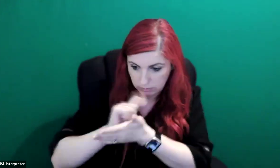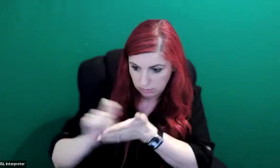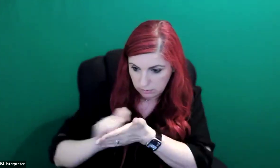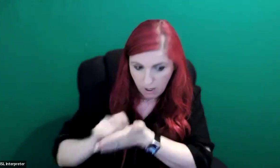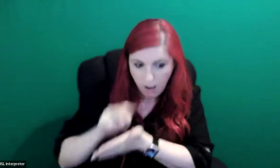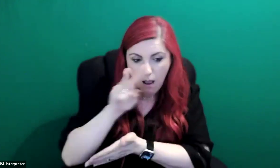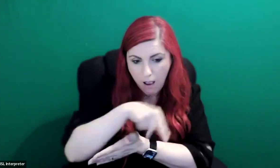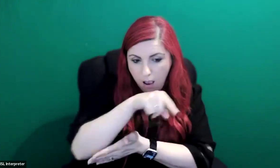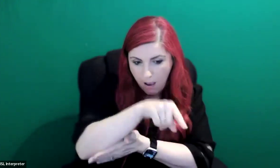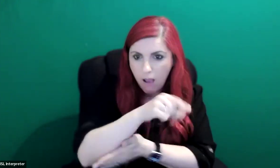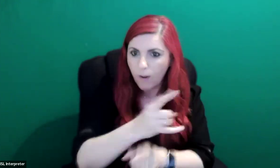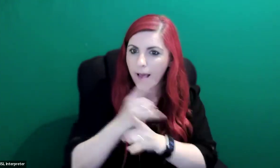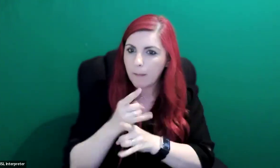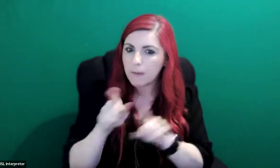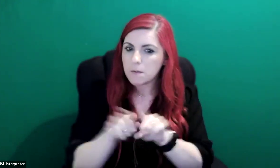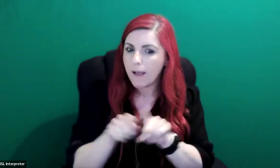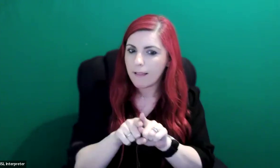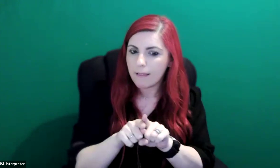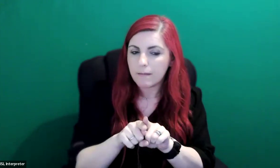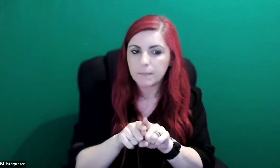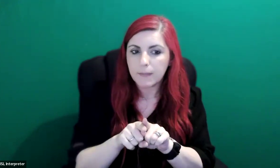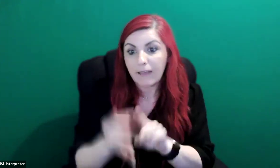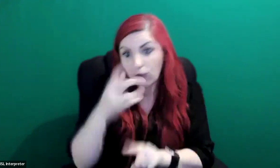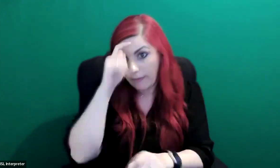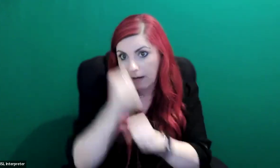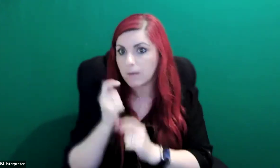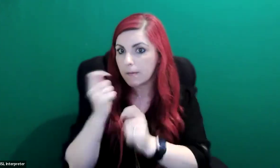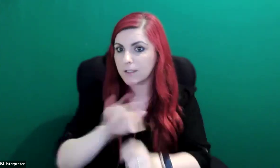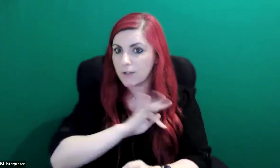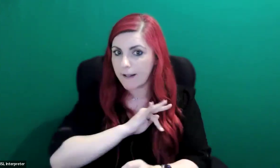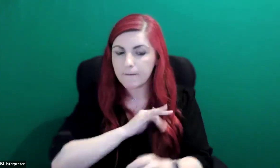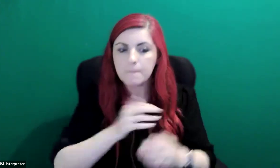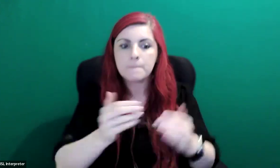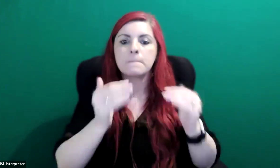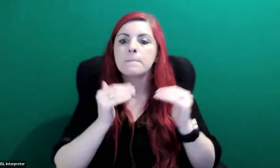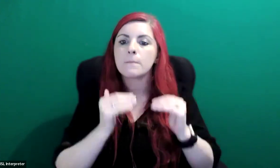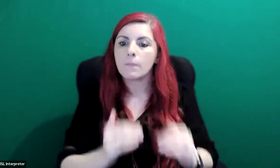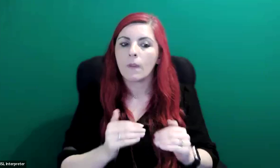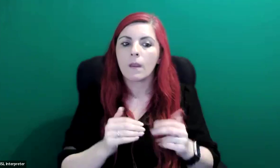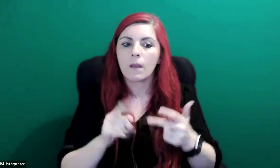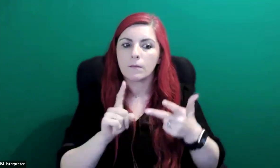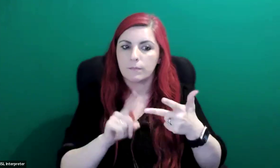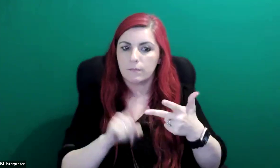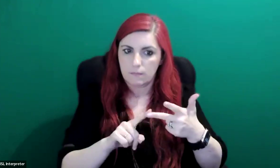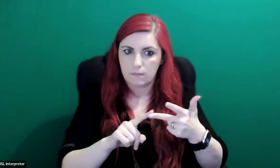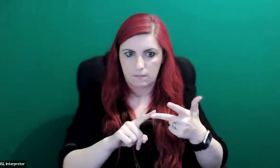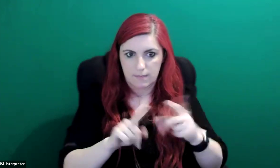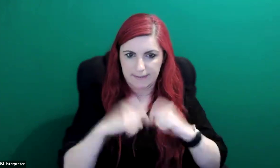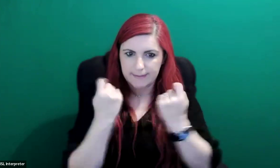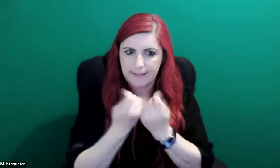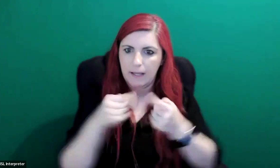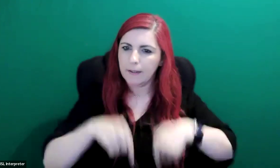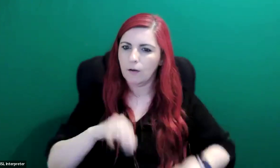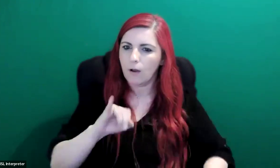your own, if you are thinking about doing that. And then just to let you know that our own team here in IREC